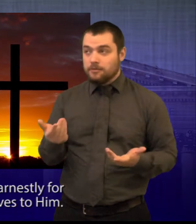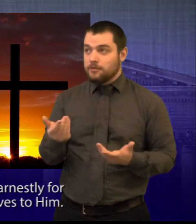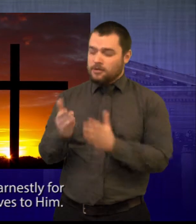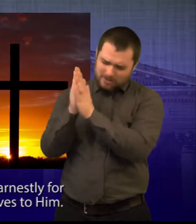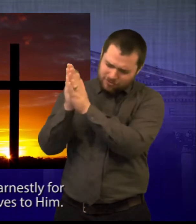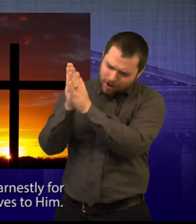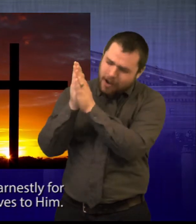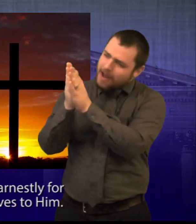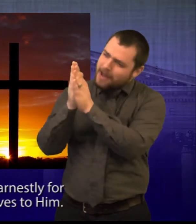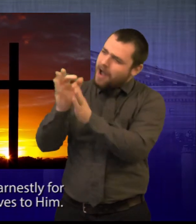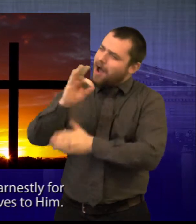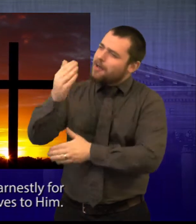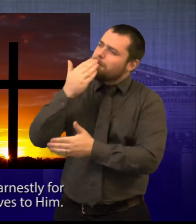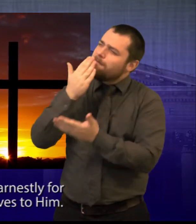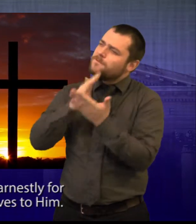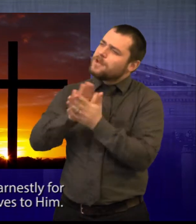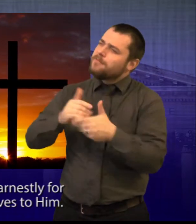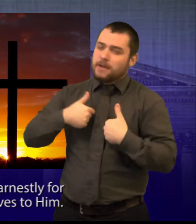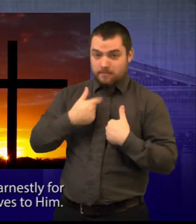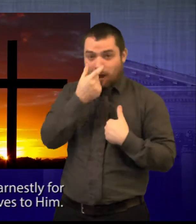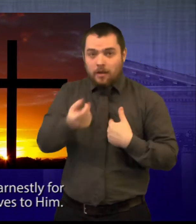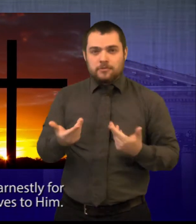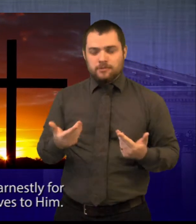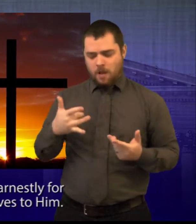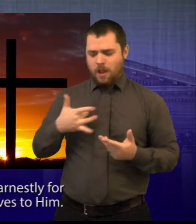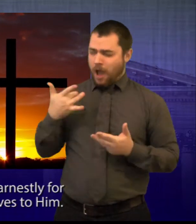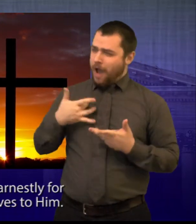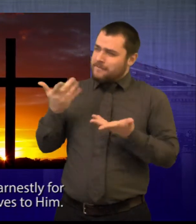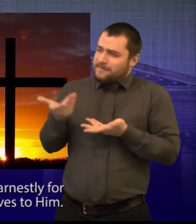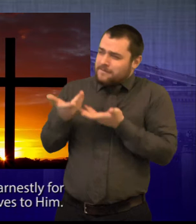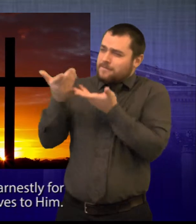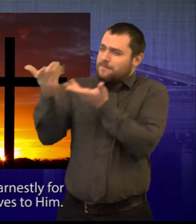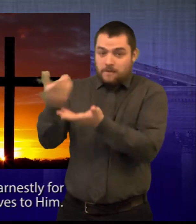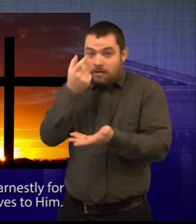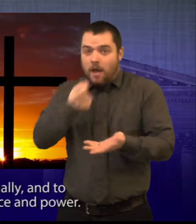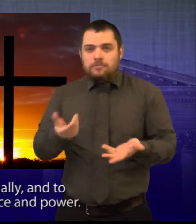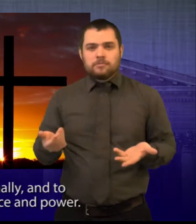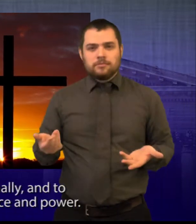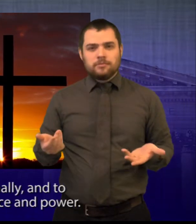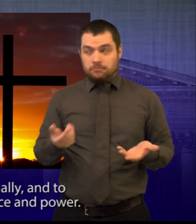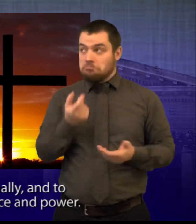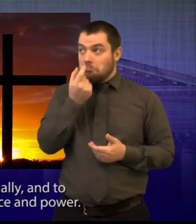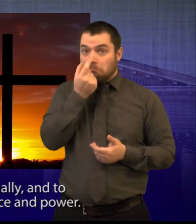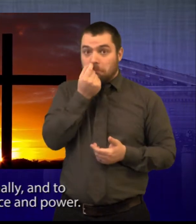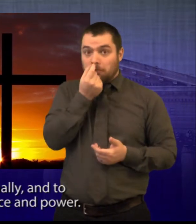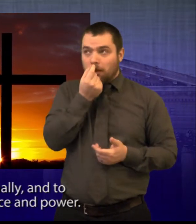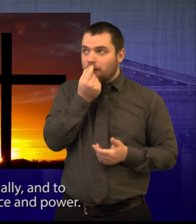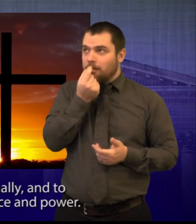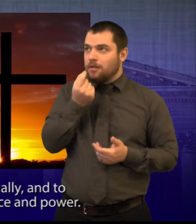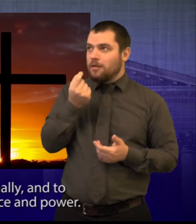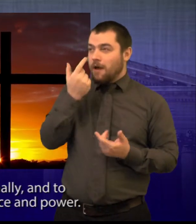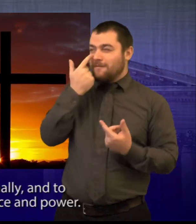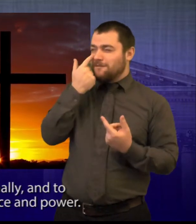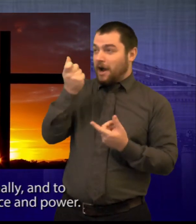Christ, praying earnestly for forgiveness and yielding our lives to him. It is possible to